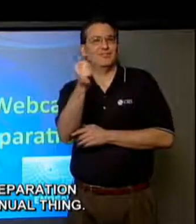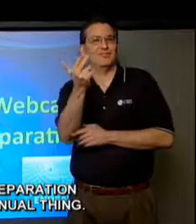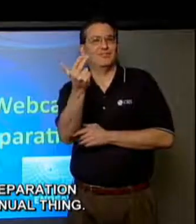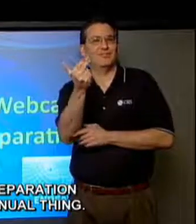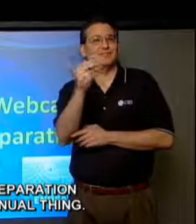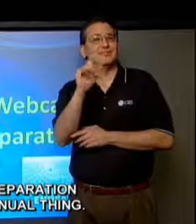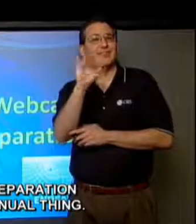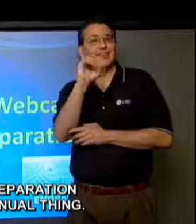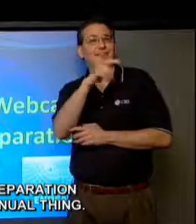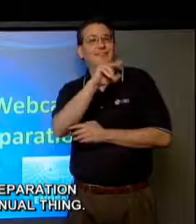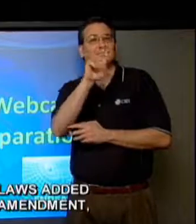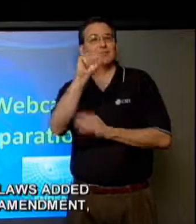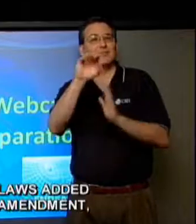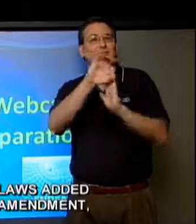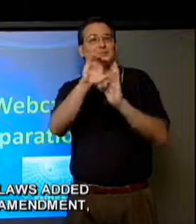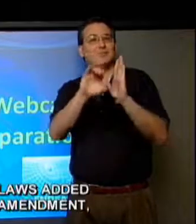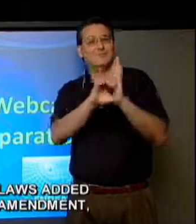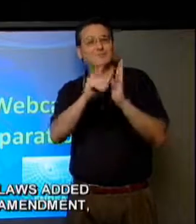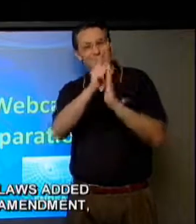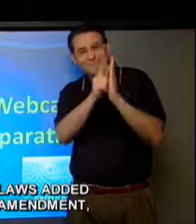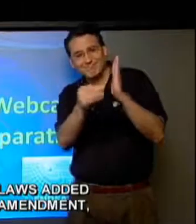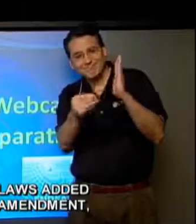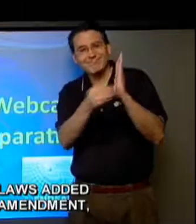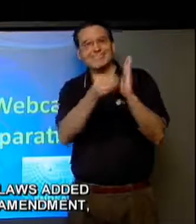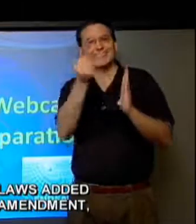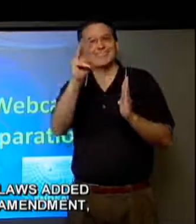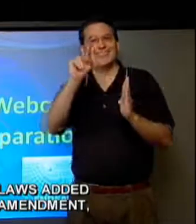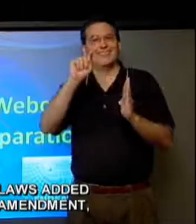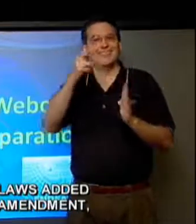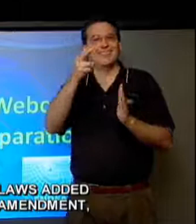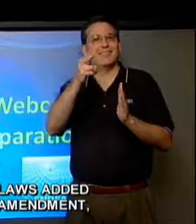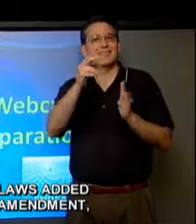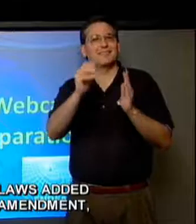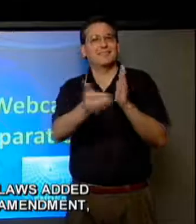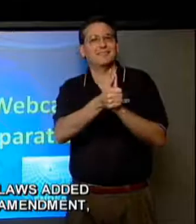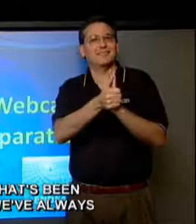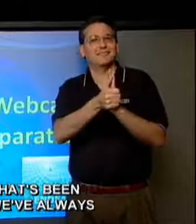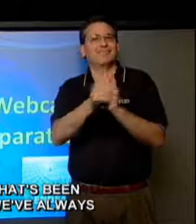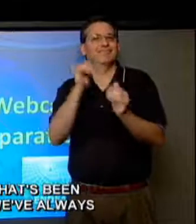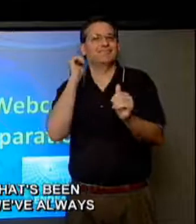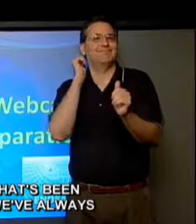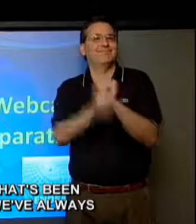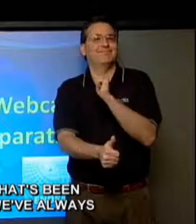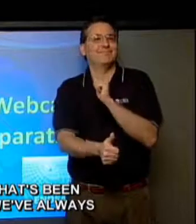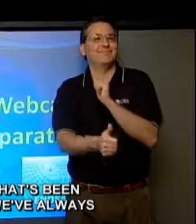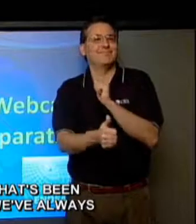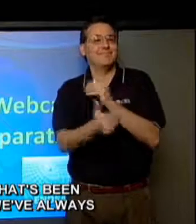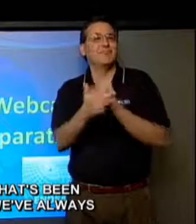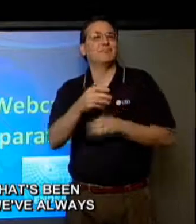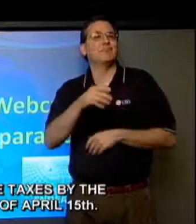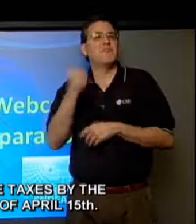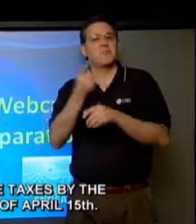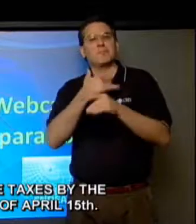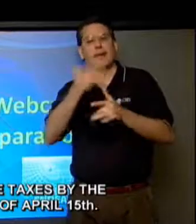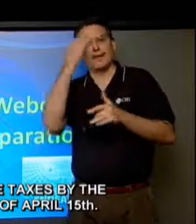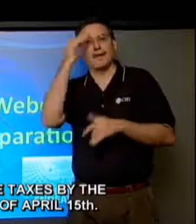annual thing. The U.S. laws added the 16th Amendment, and since that's been passed, we've always had to